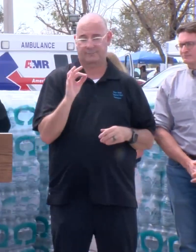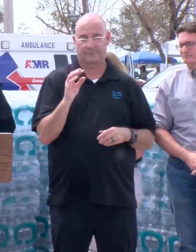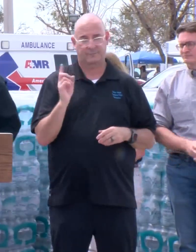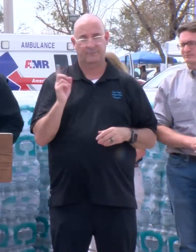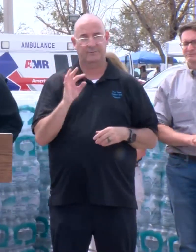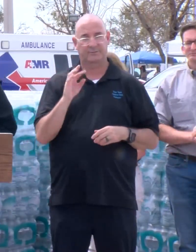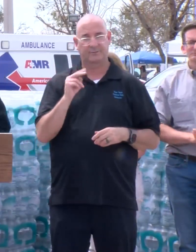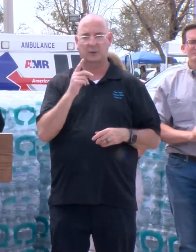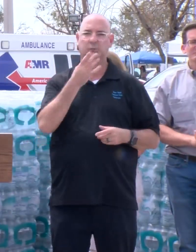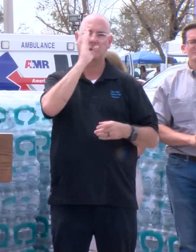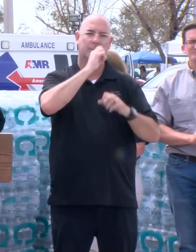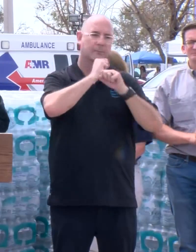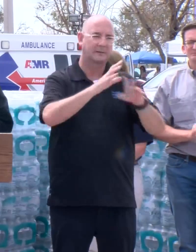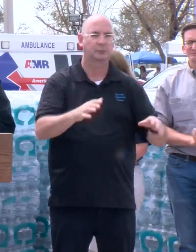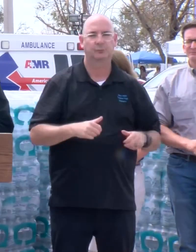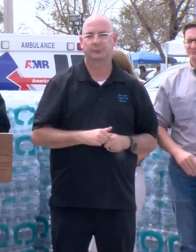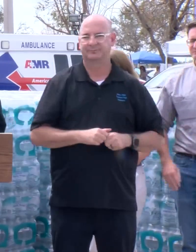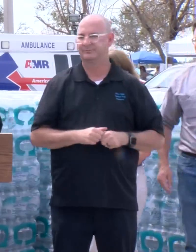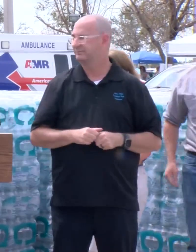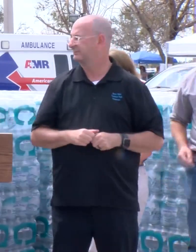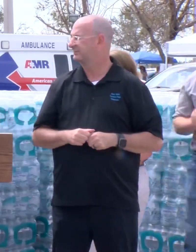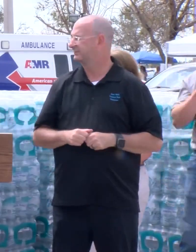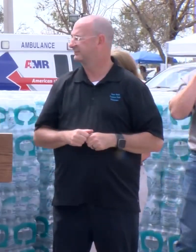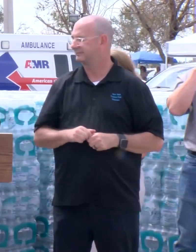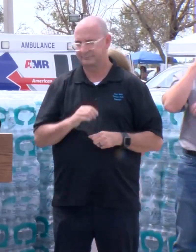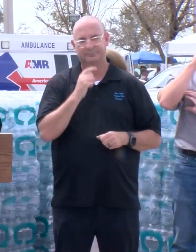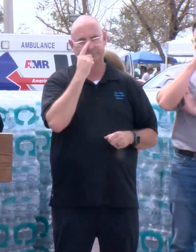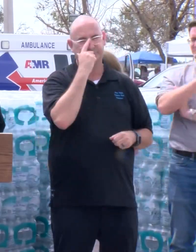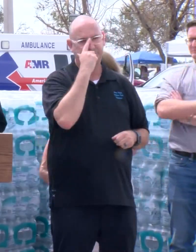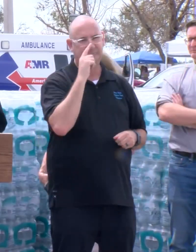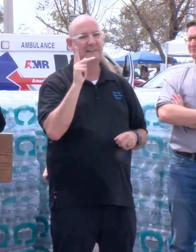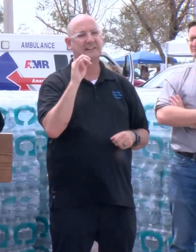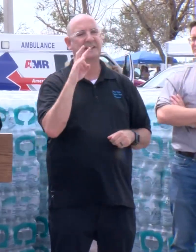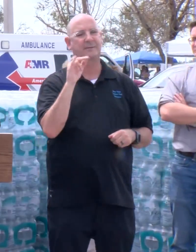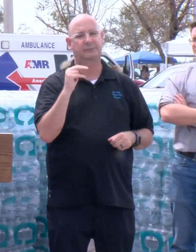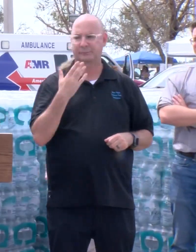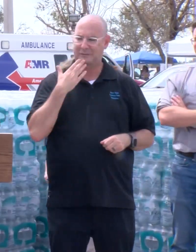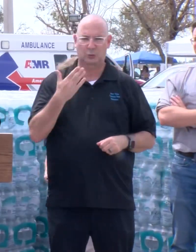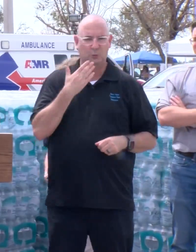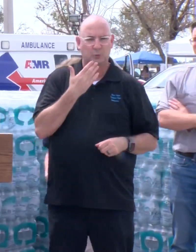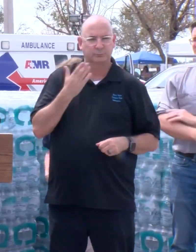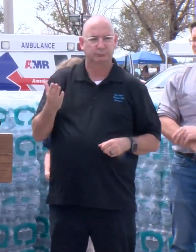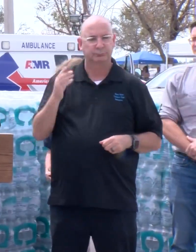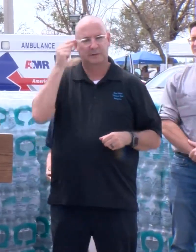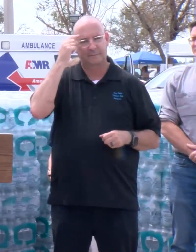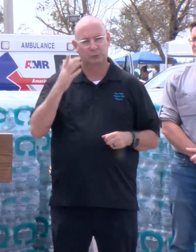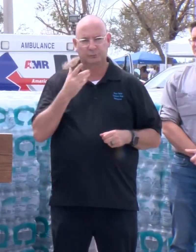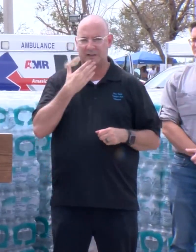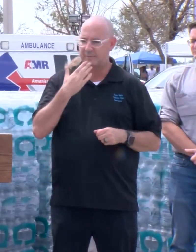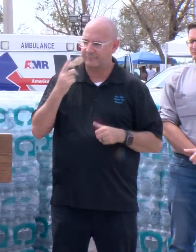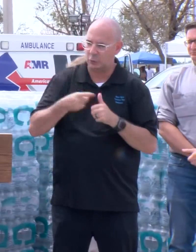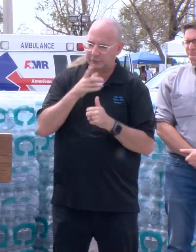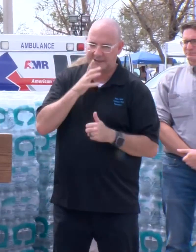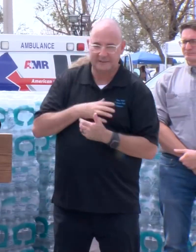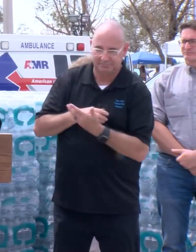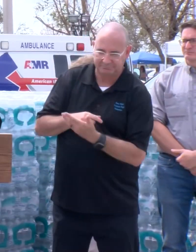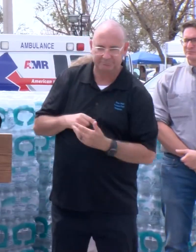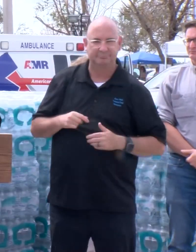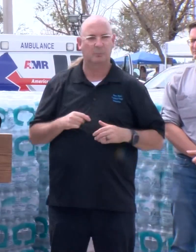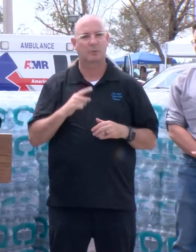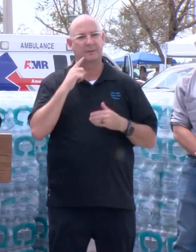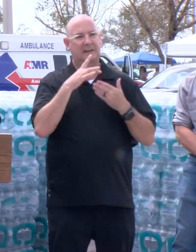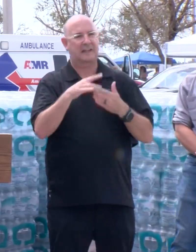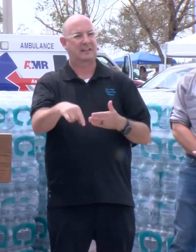Kevin? Thank you, Governor. Thank you, First Lady, for your leadership, your continued leadership and continued support. I want to thank the